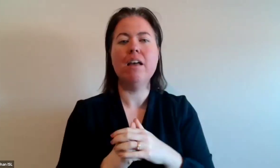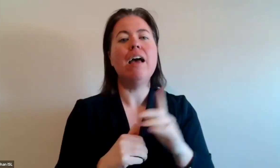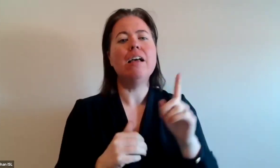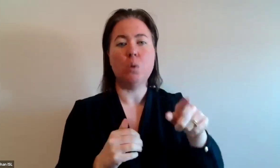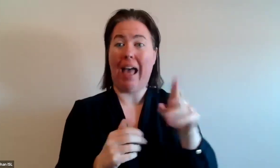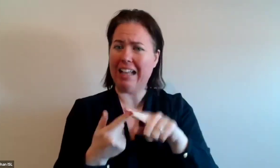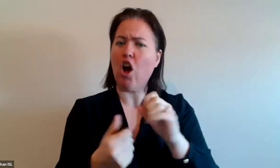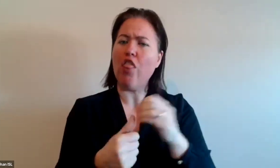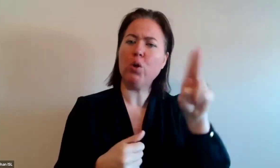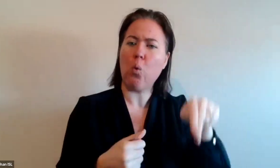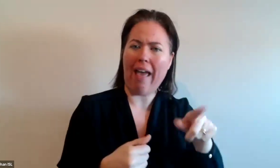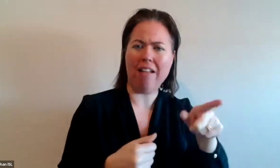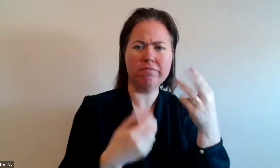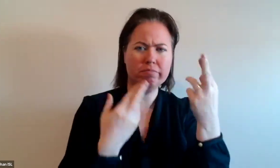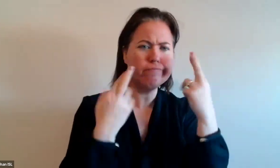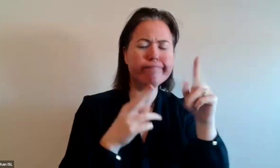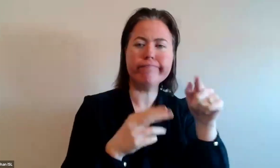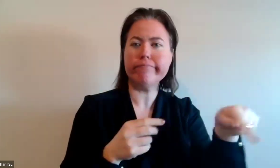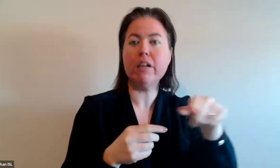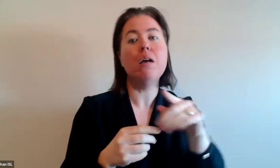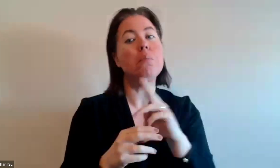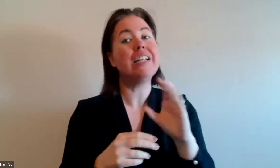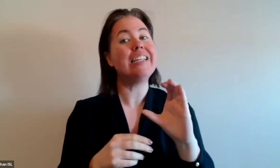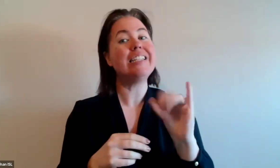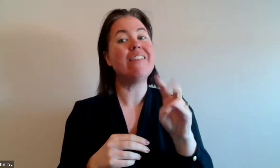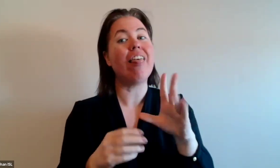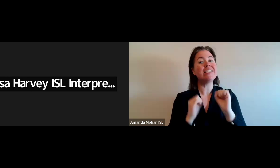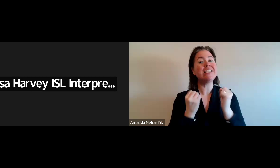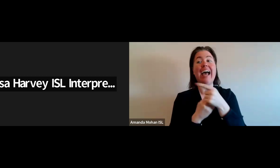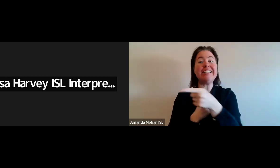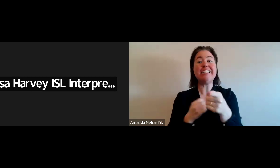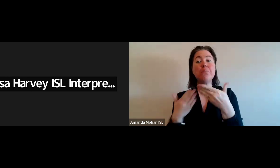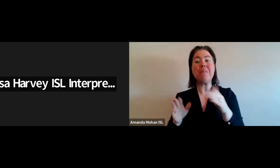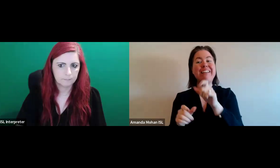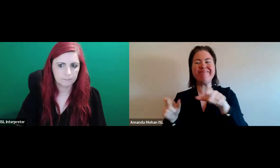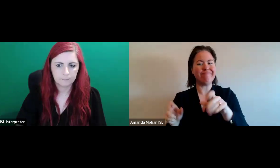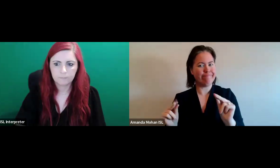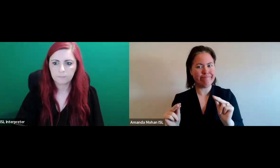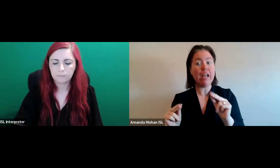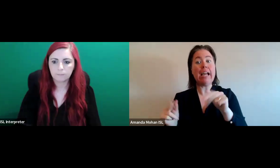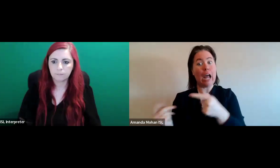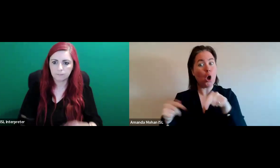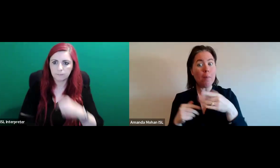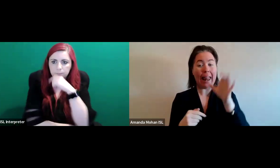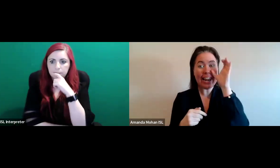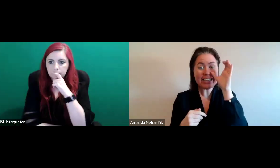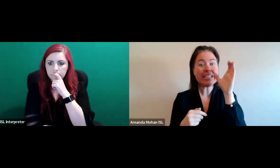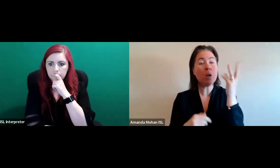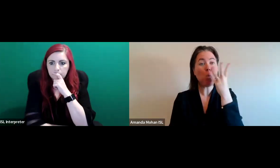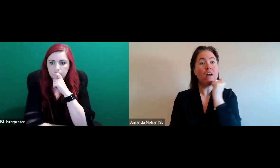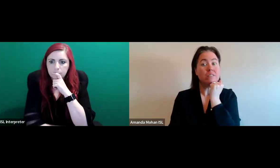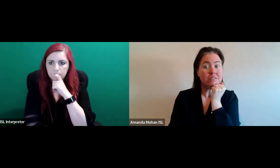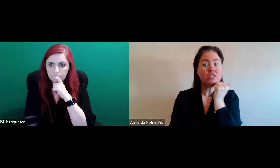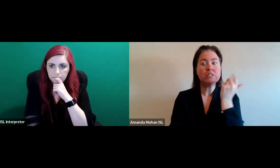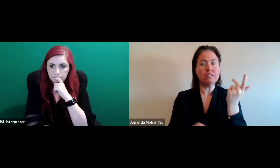this constructive dialogues, not the civil society. Civil society can come and listen and sit in, and